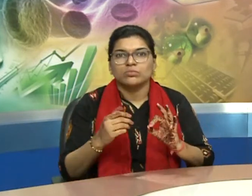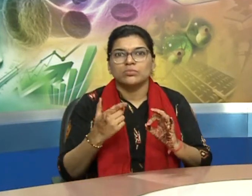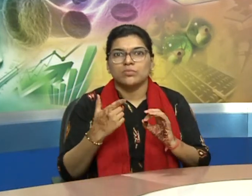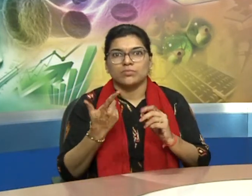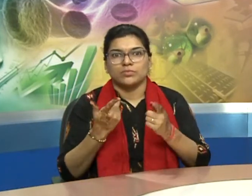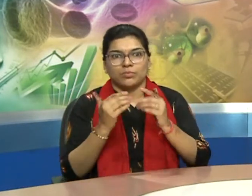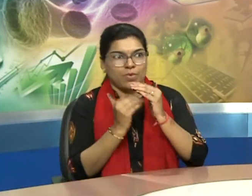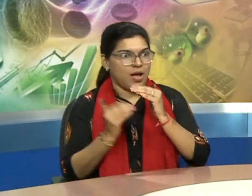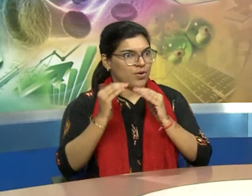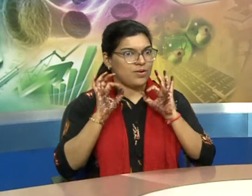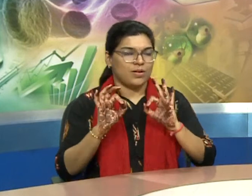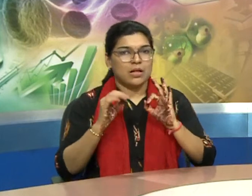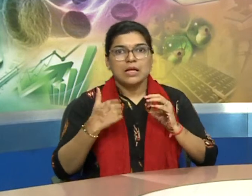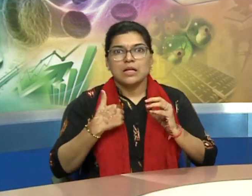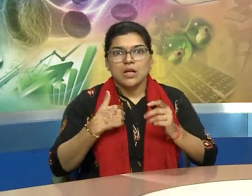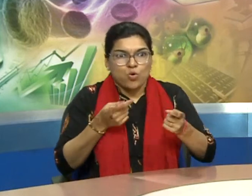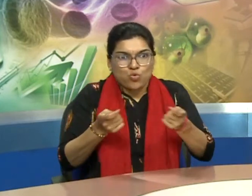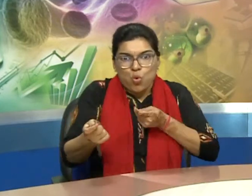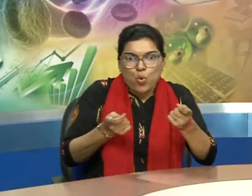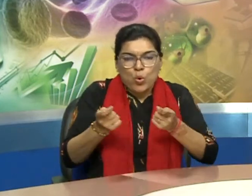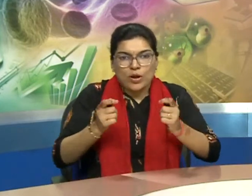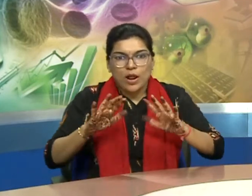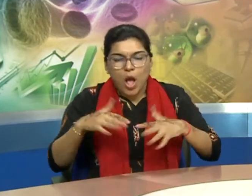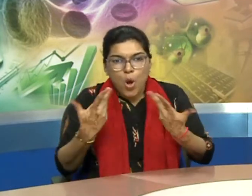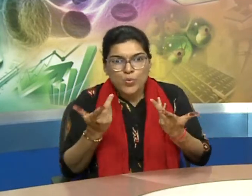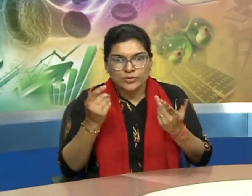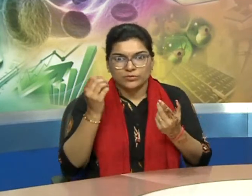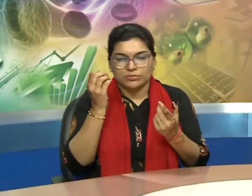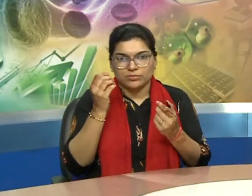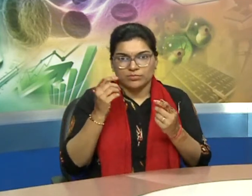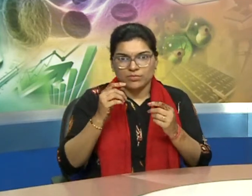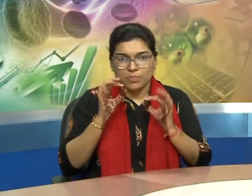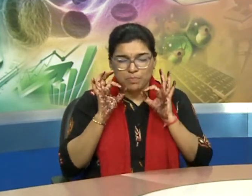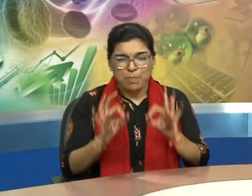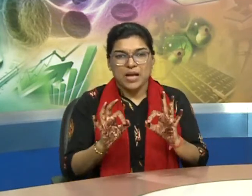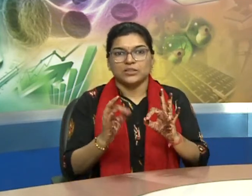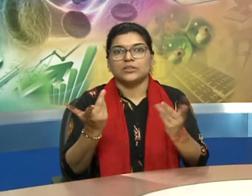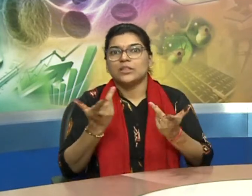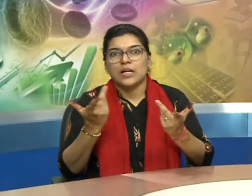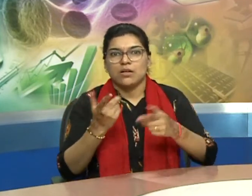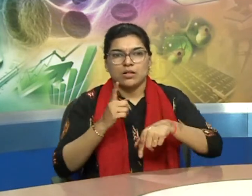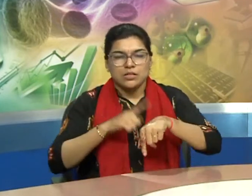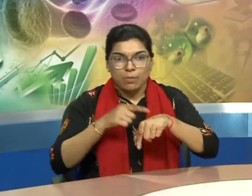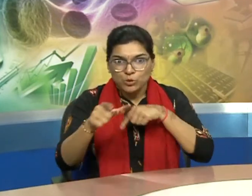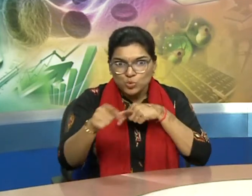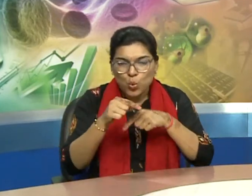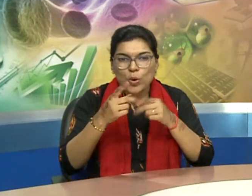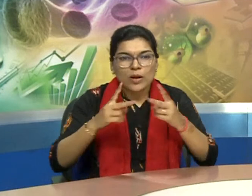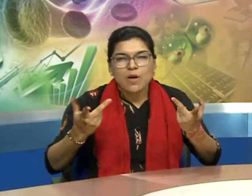for the good material, educational material, for their own